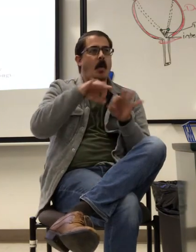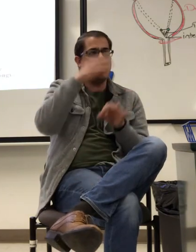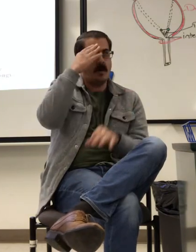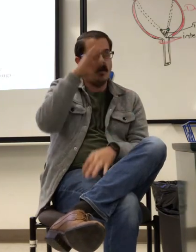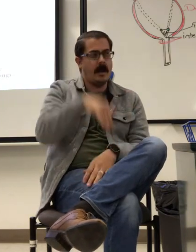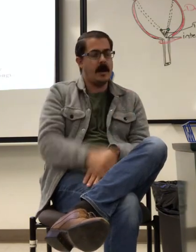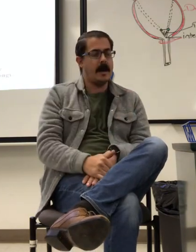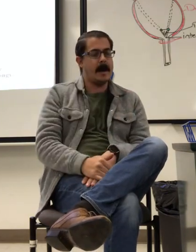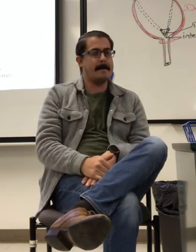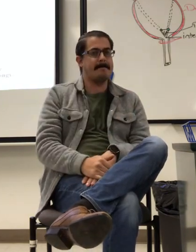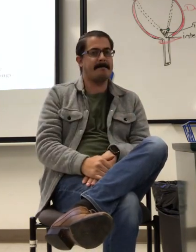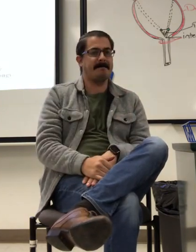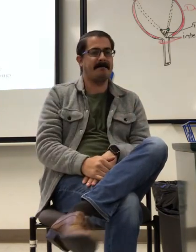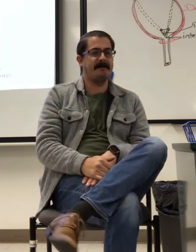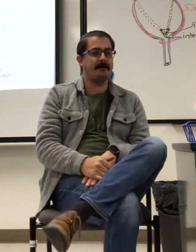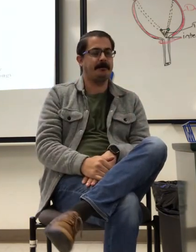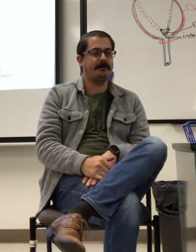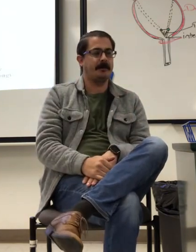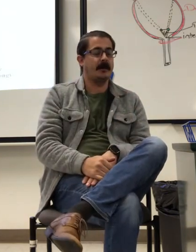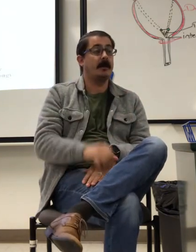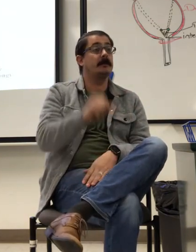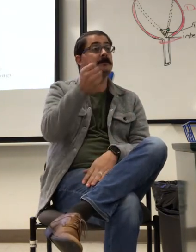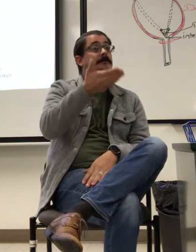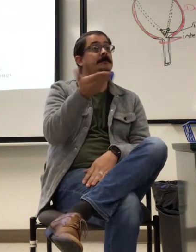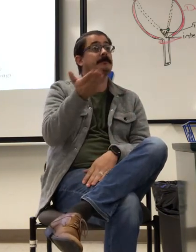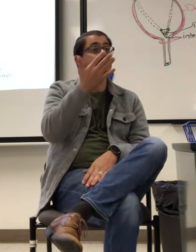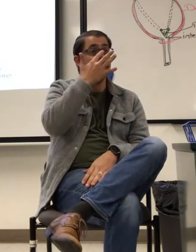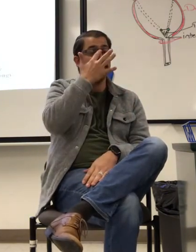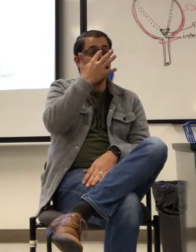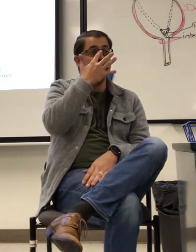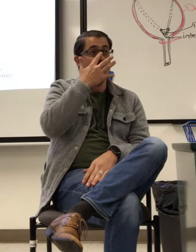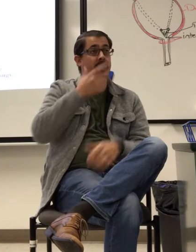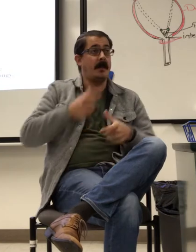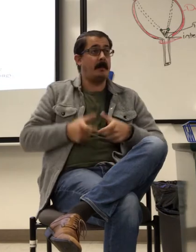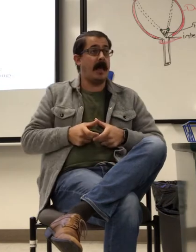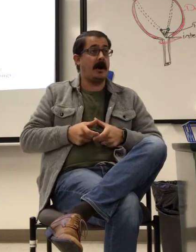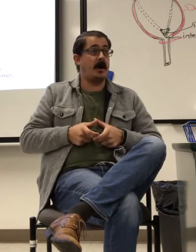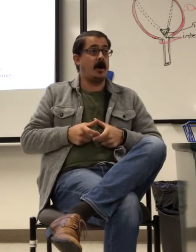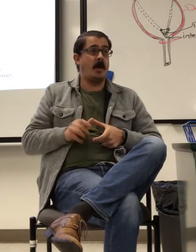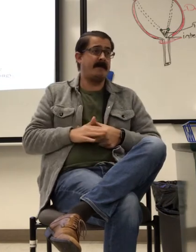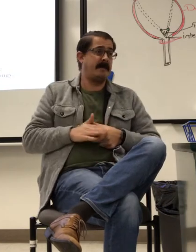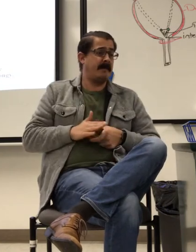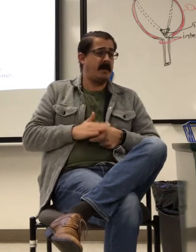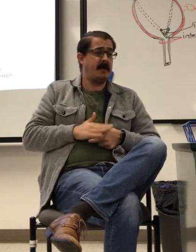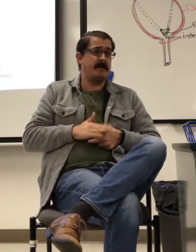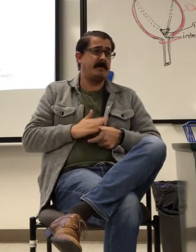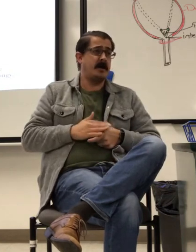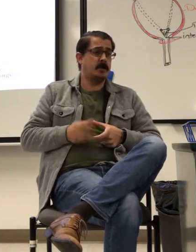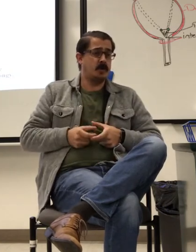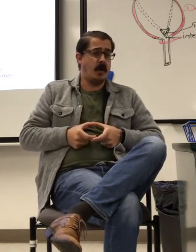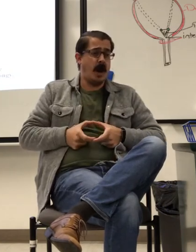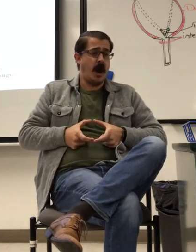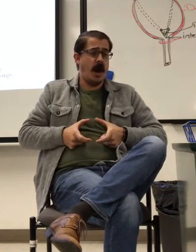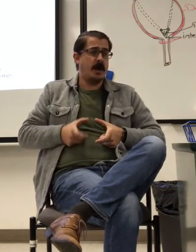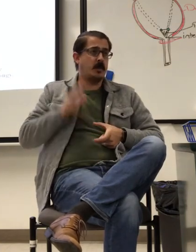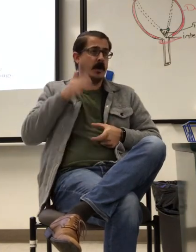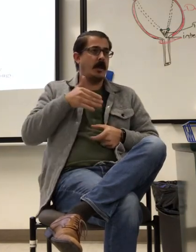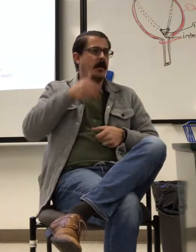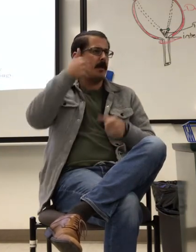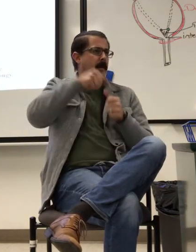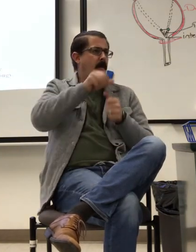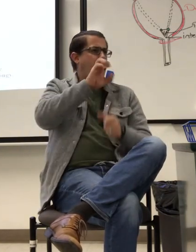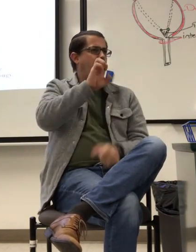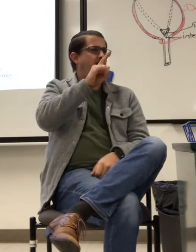know. And the other thing is, yes, the bladder will fill with urine and stretch. And let's remember the epithelial